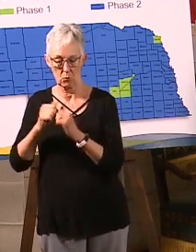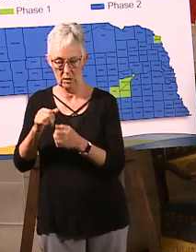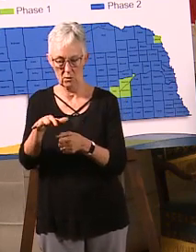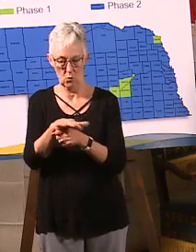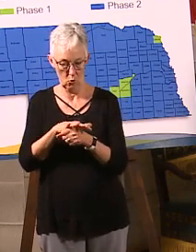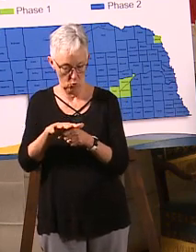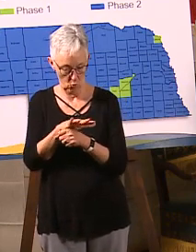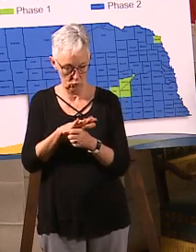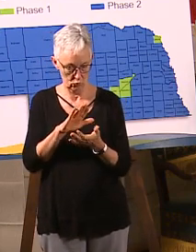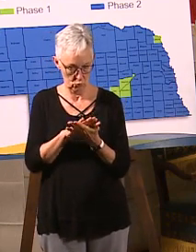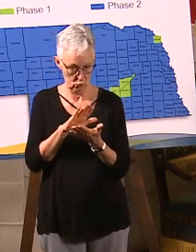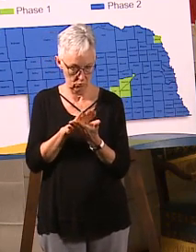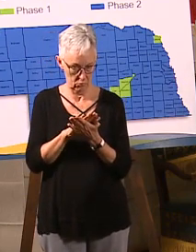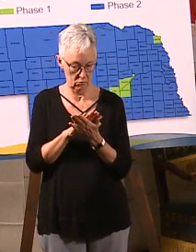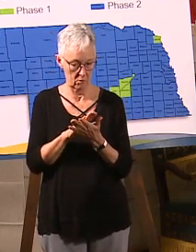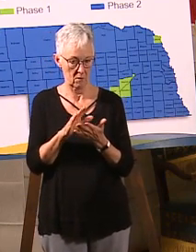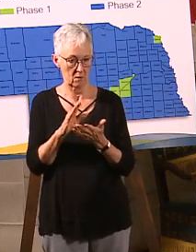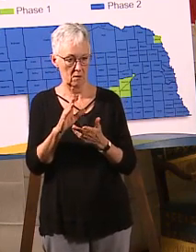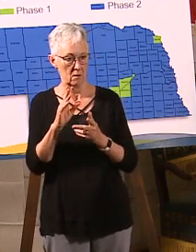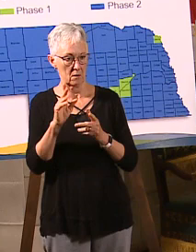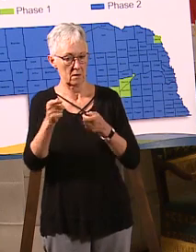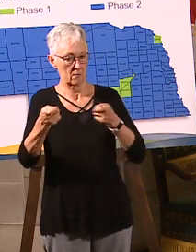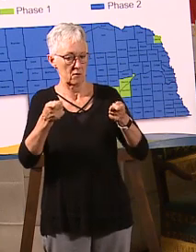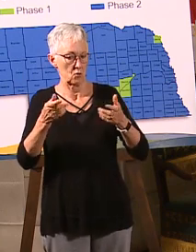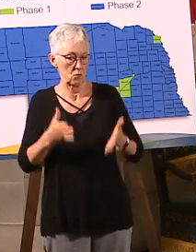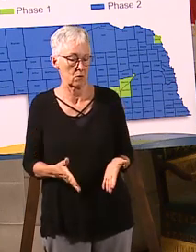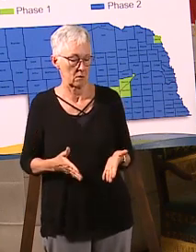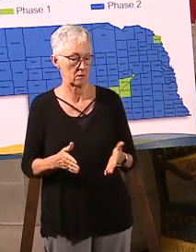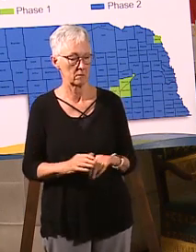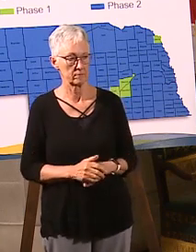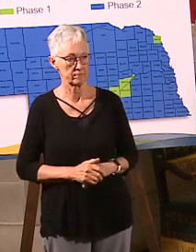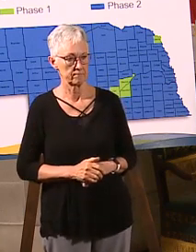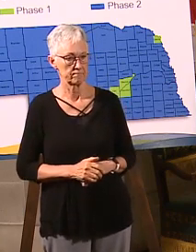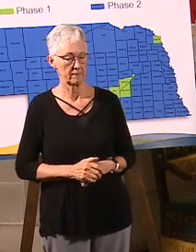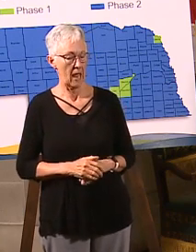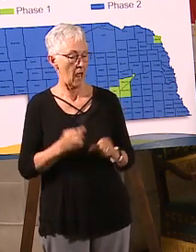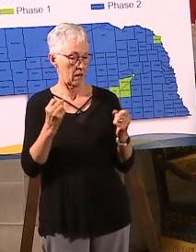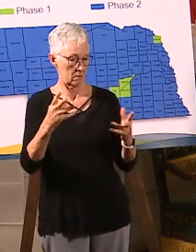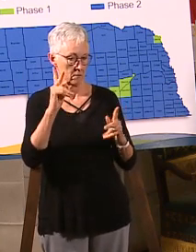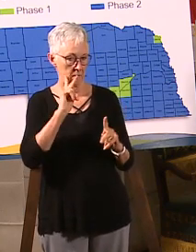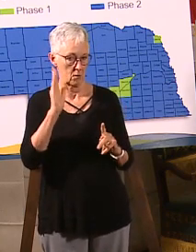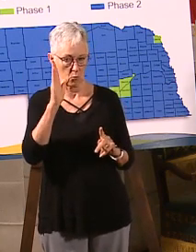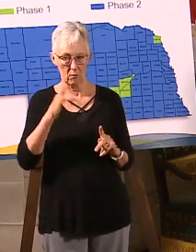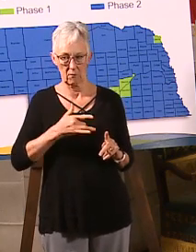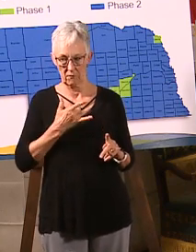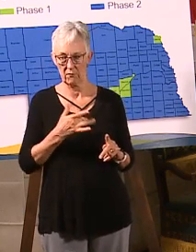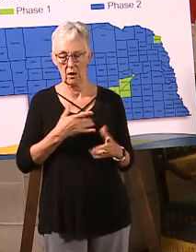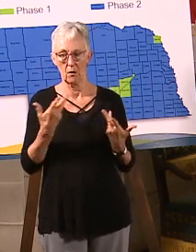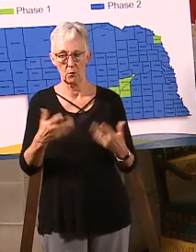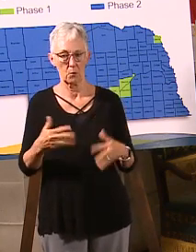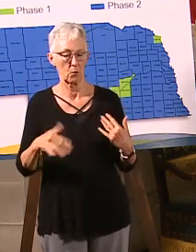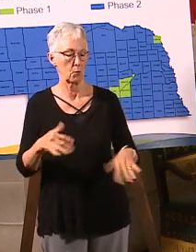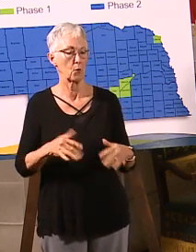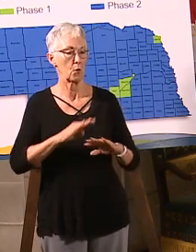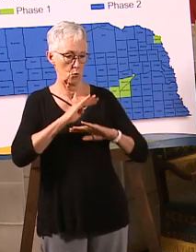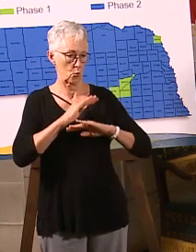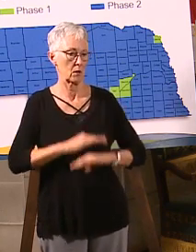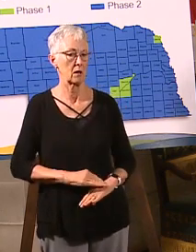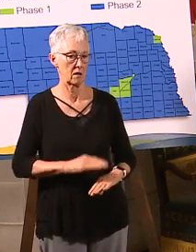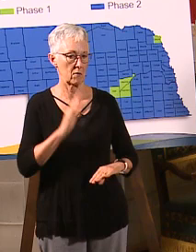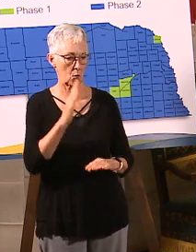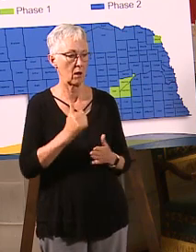those plans. But I think many across the state will feel this is a good sense of relief and a way to kind of put some closure on the school year